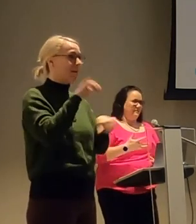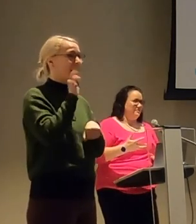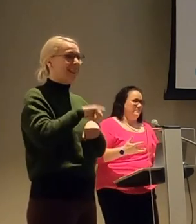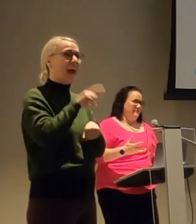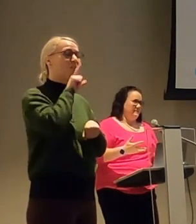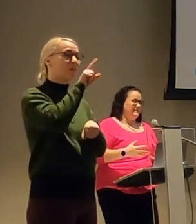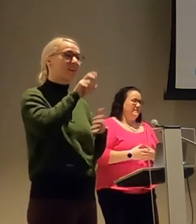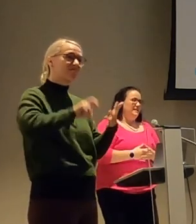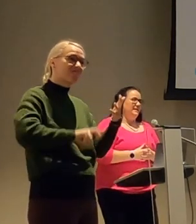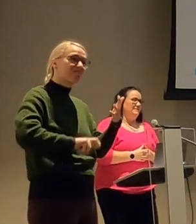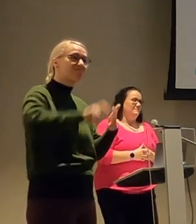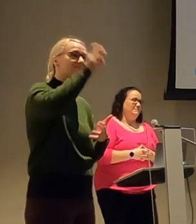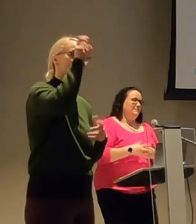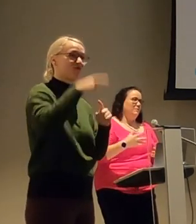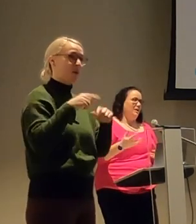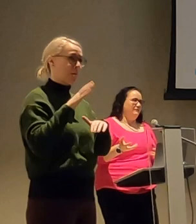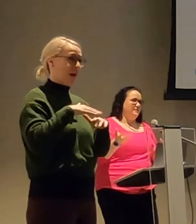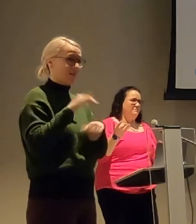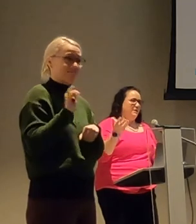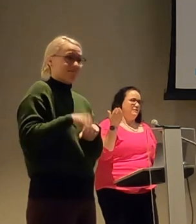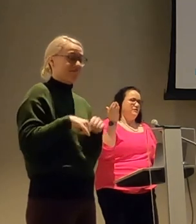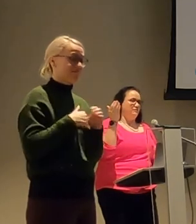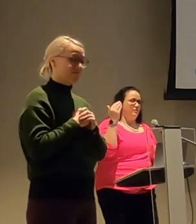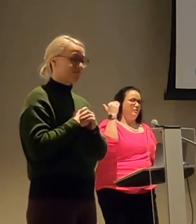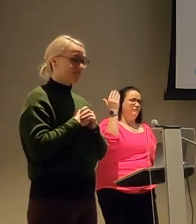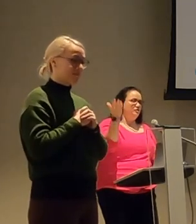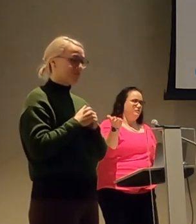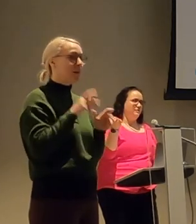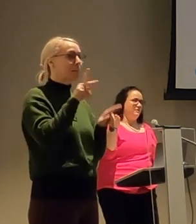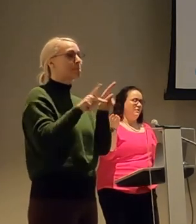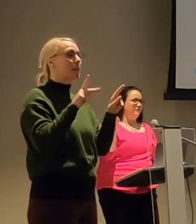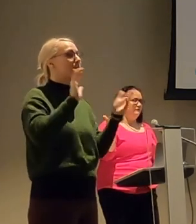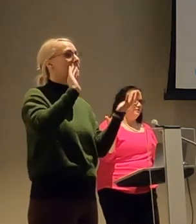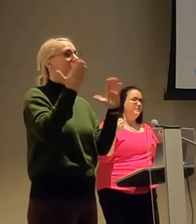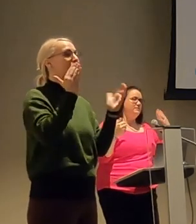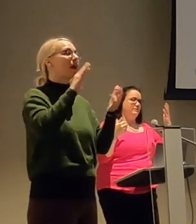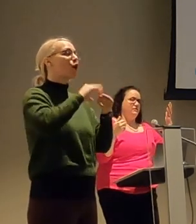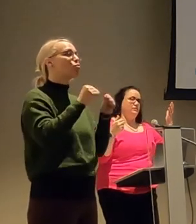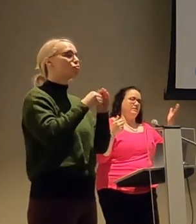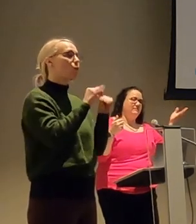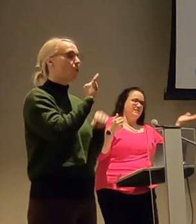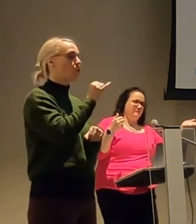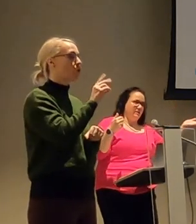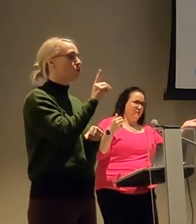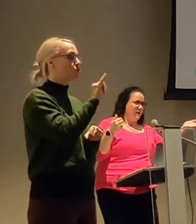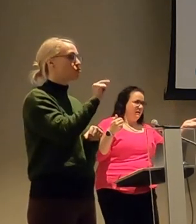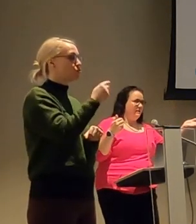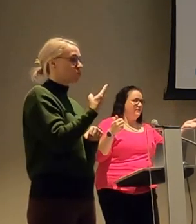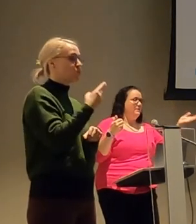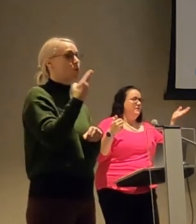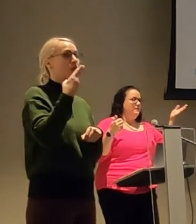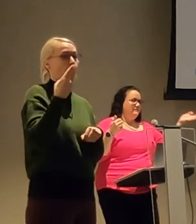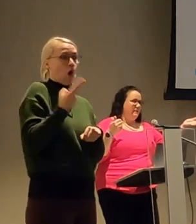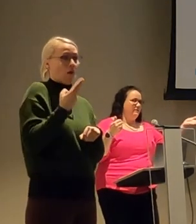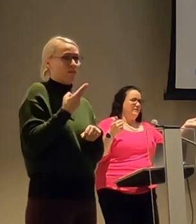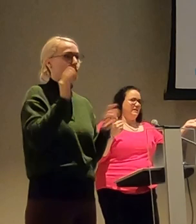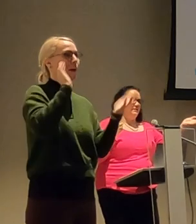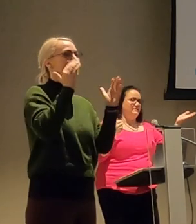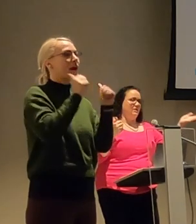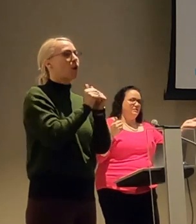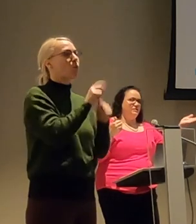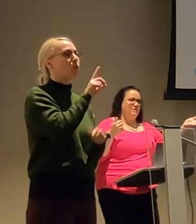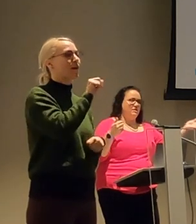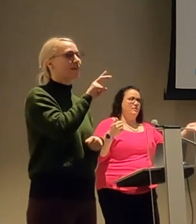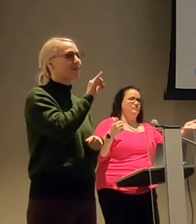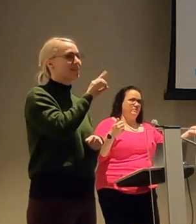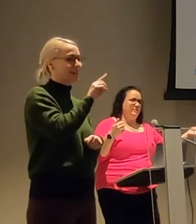you know, I don't know what is. People often compare the story of Judith and Holofernes with the story of David and Goliath. David and Goliath